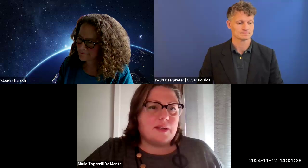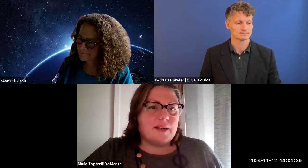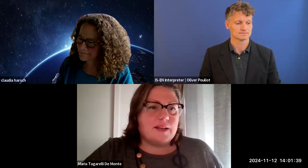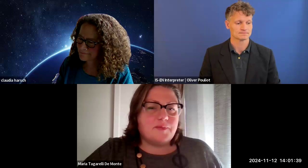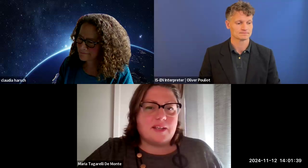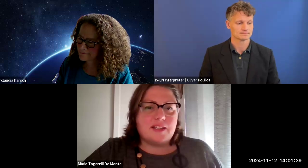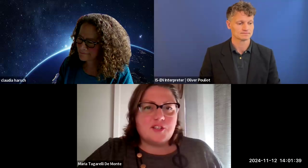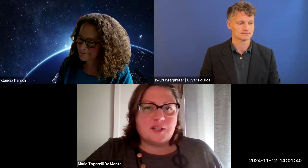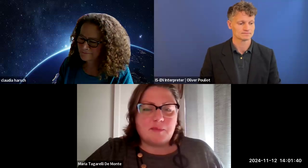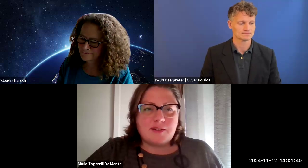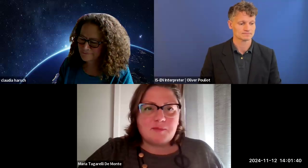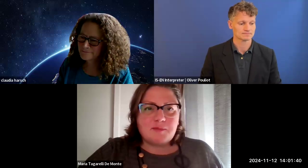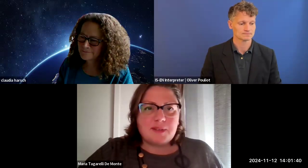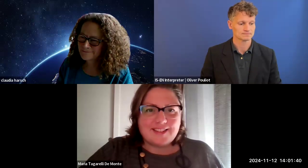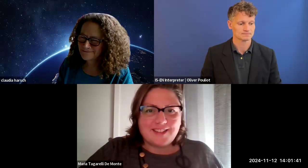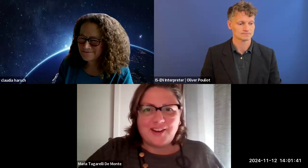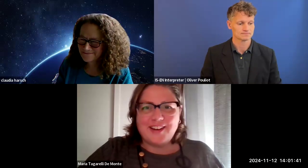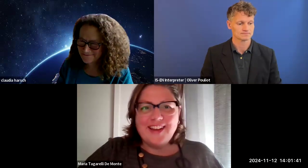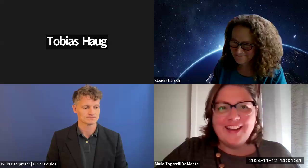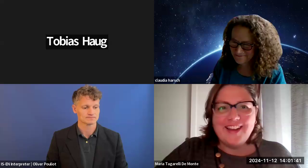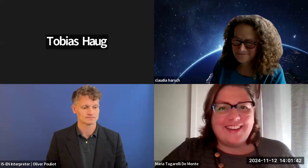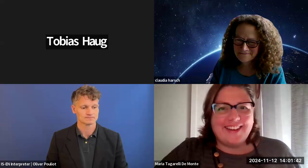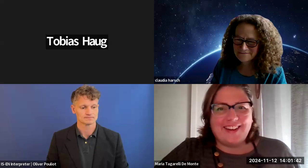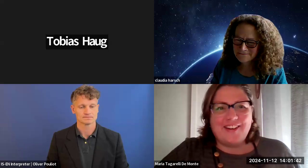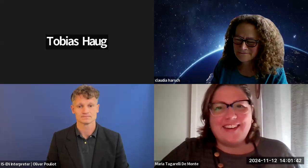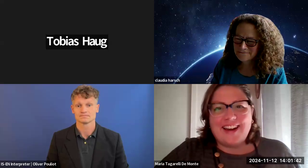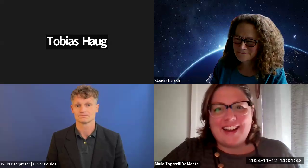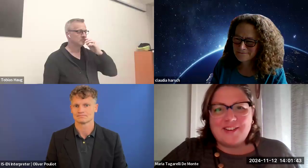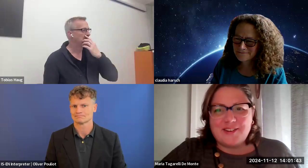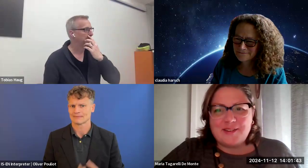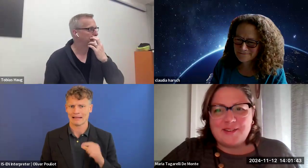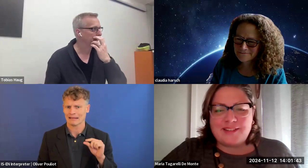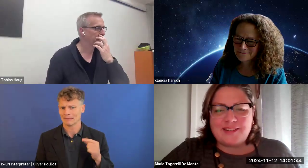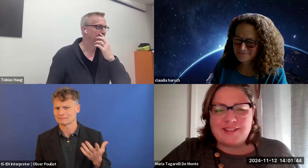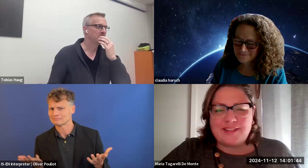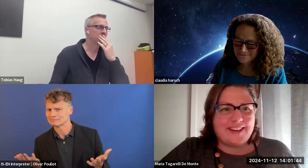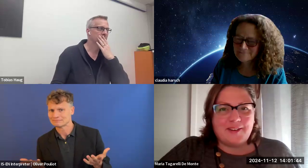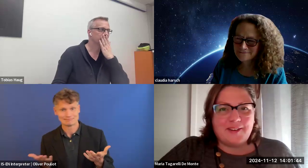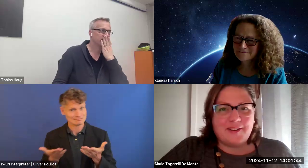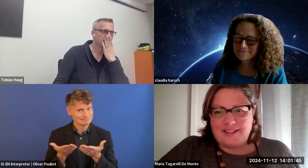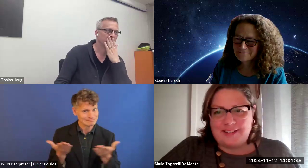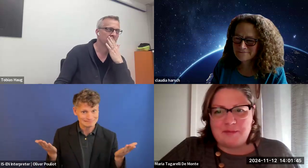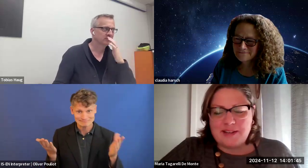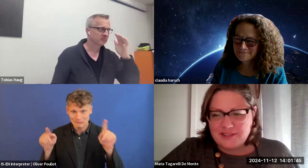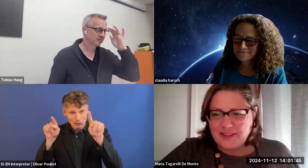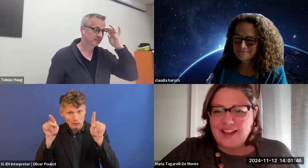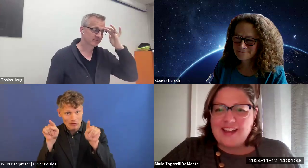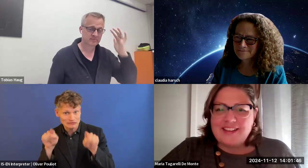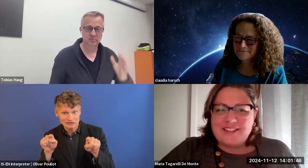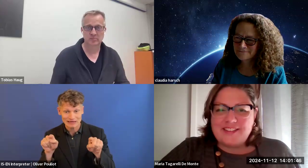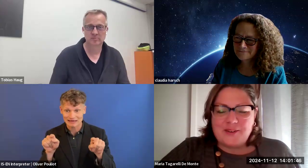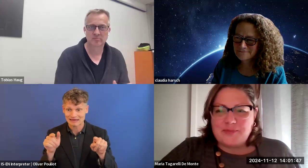There is probably an initial embarrassment, as in any online or in presence